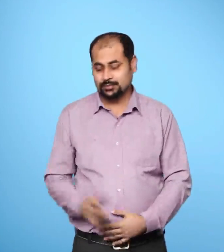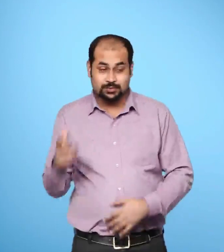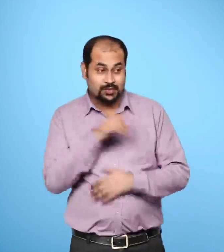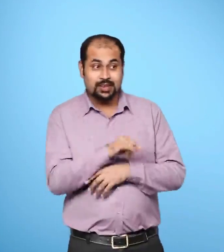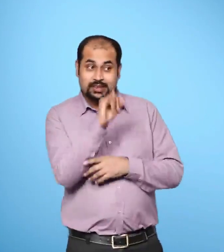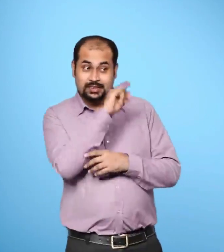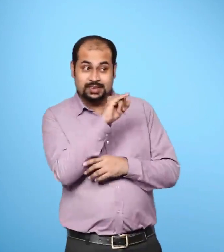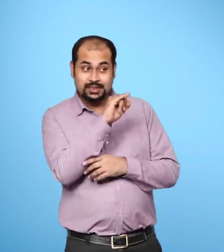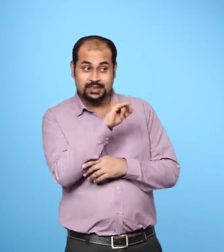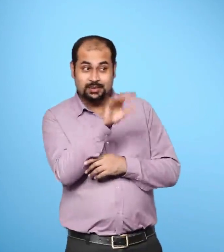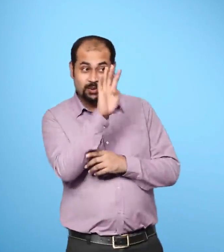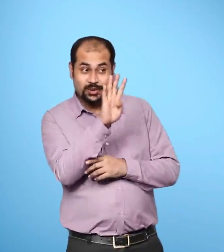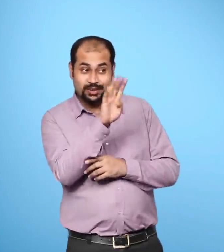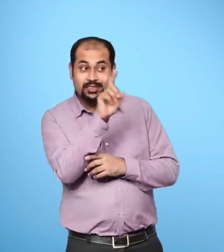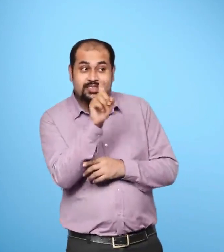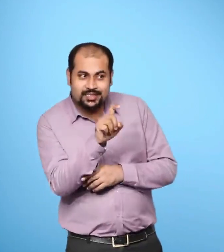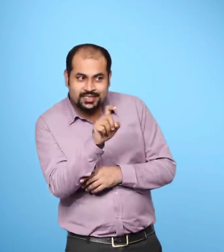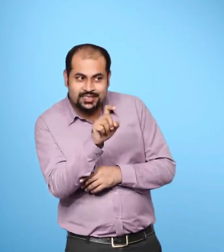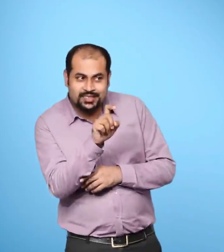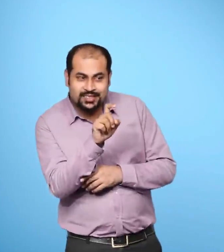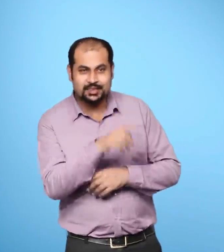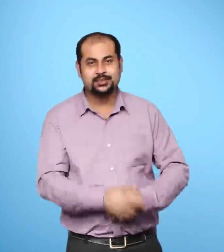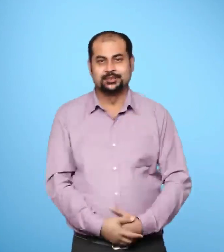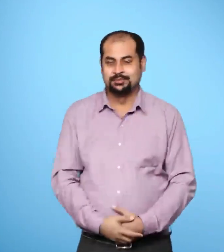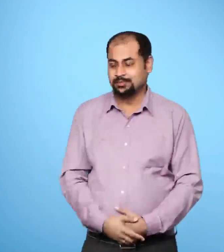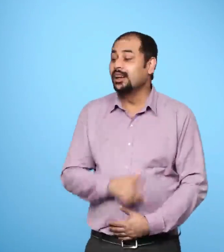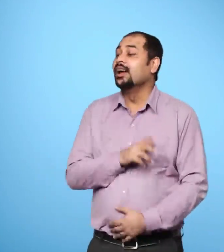Boy 1. 64. Boy 2.